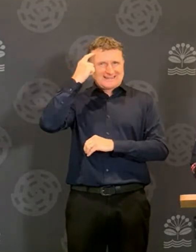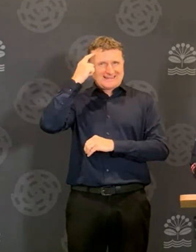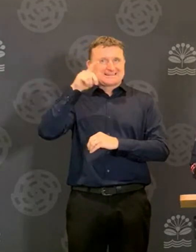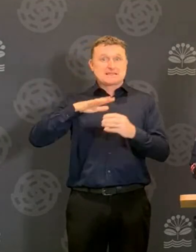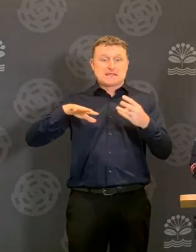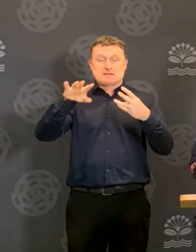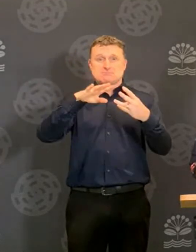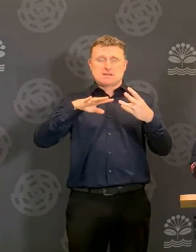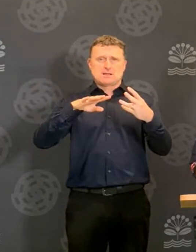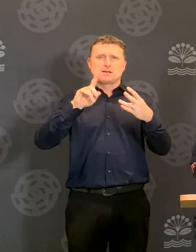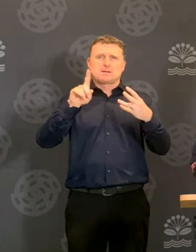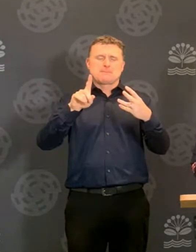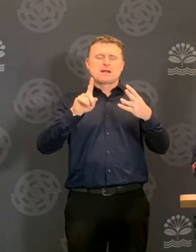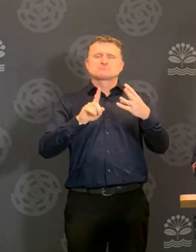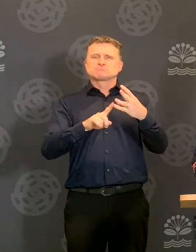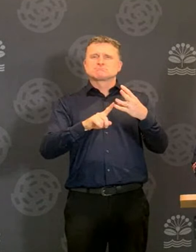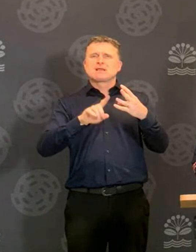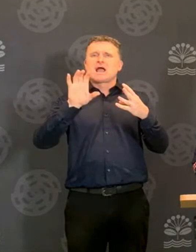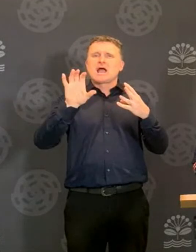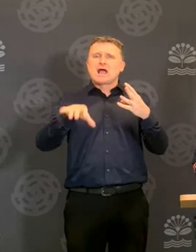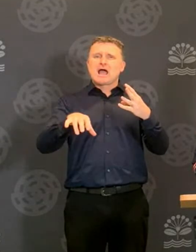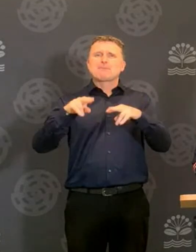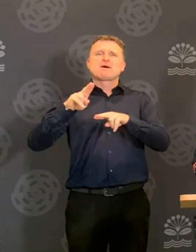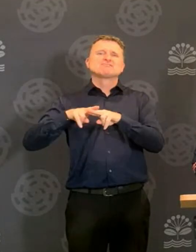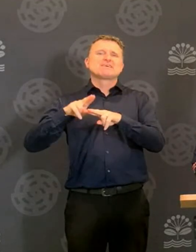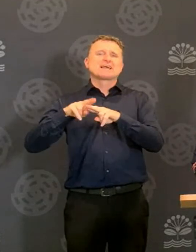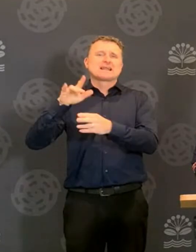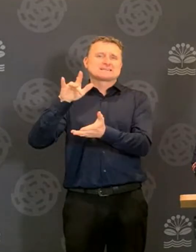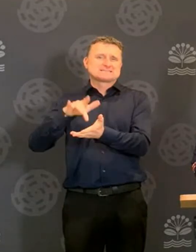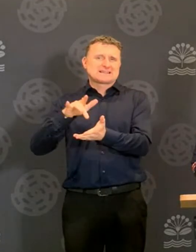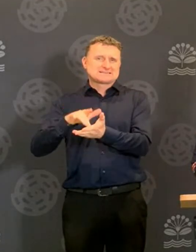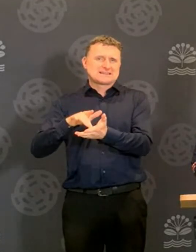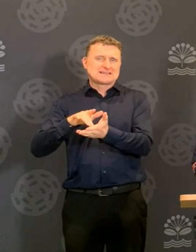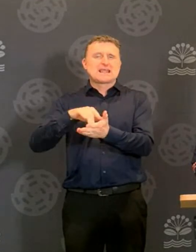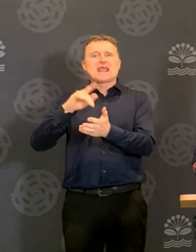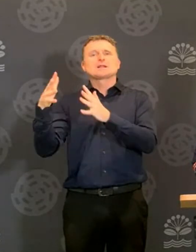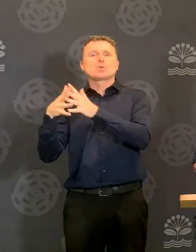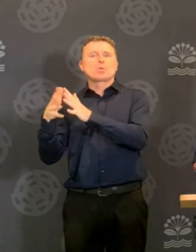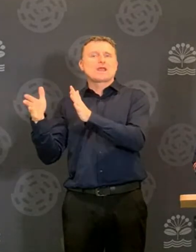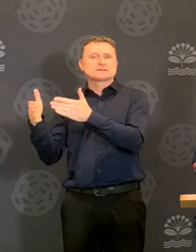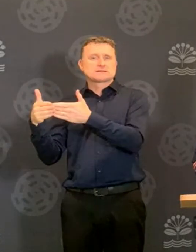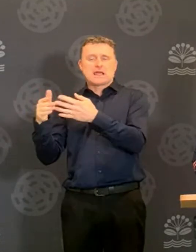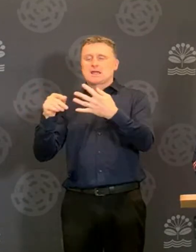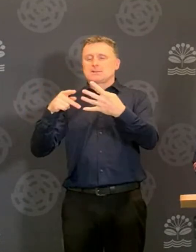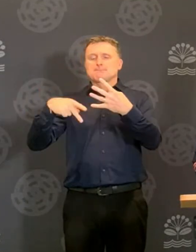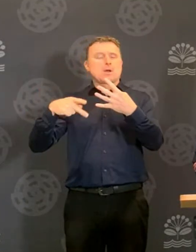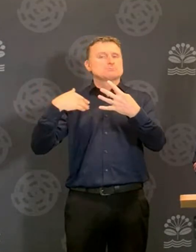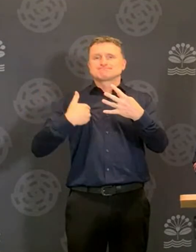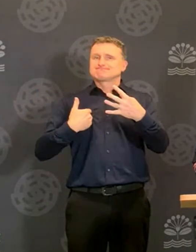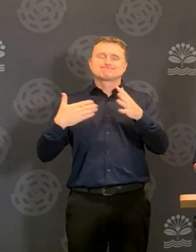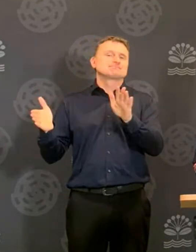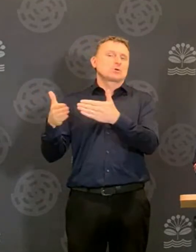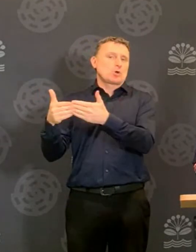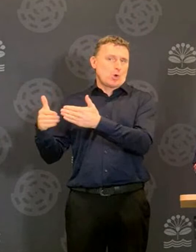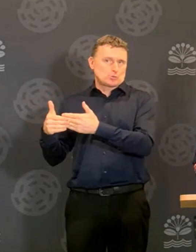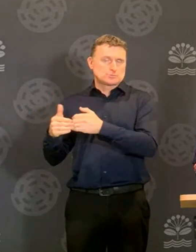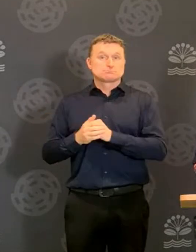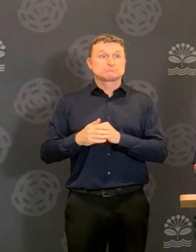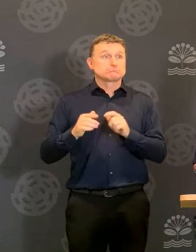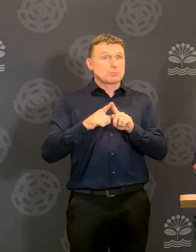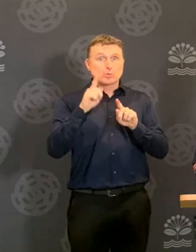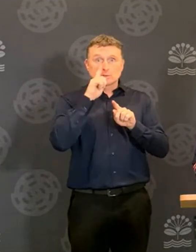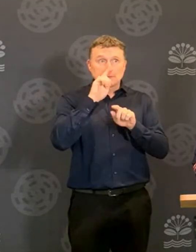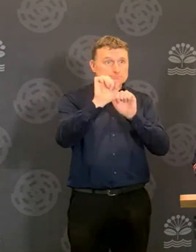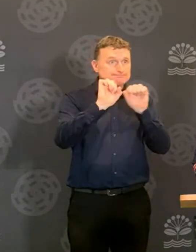Low demand, we've closed the community hubs at the Fickling Centre and Te Manawa out at West. There is a lot of goodwill